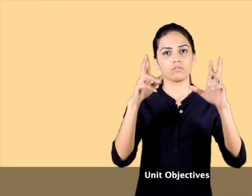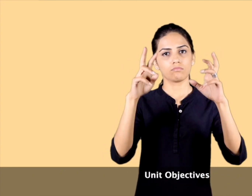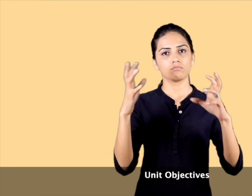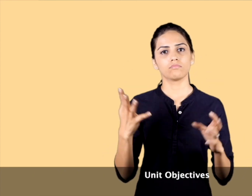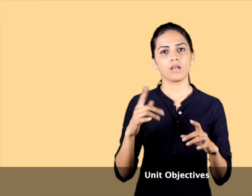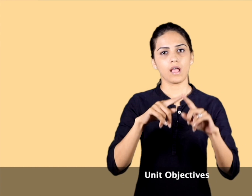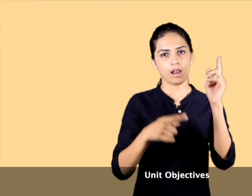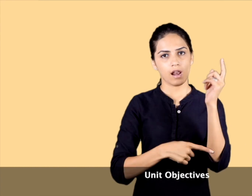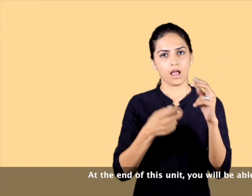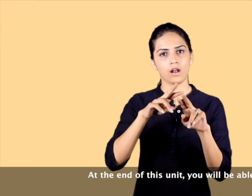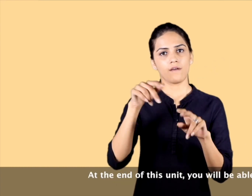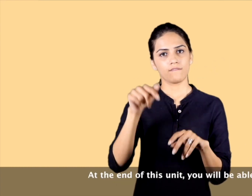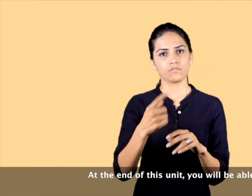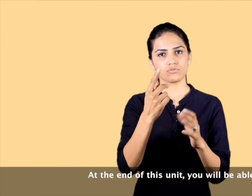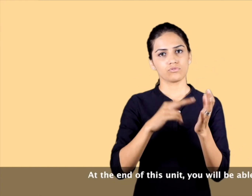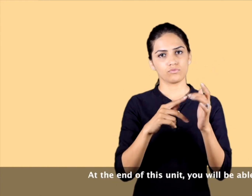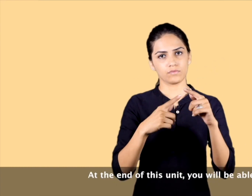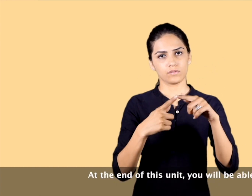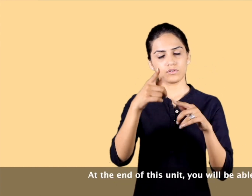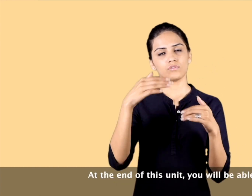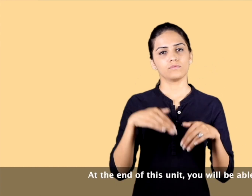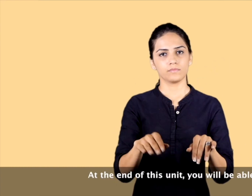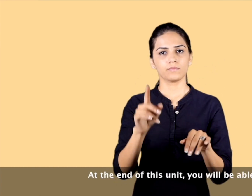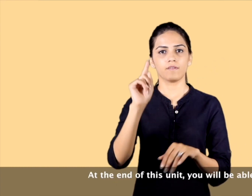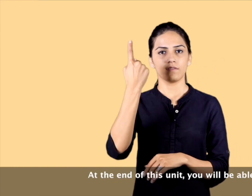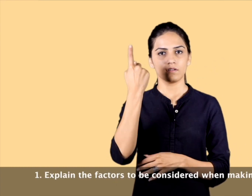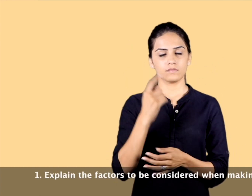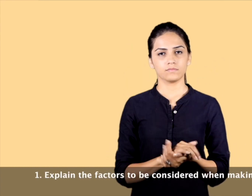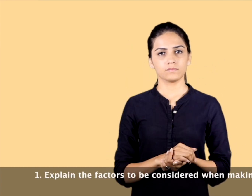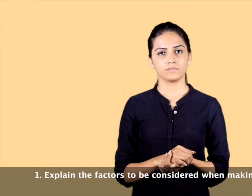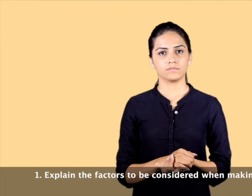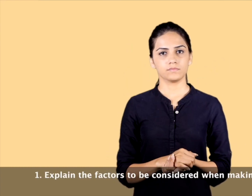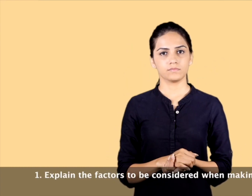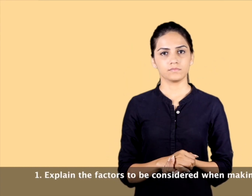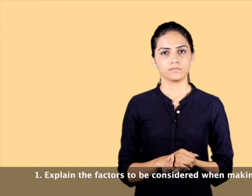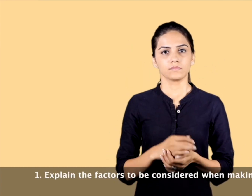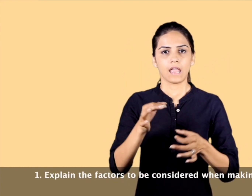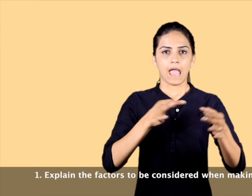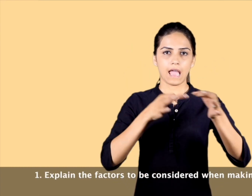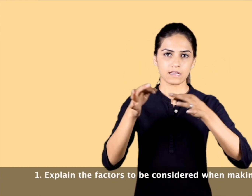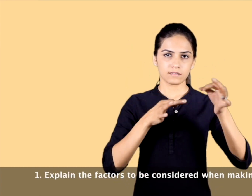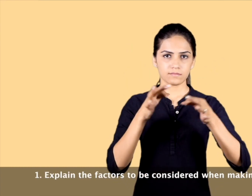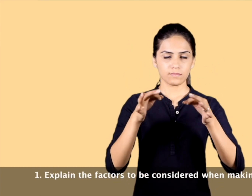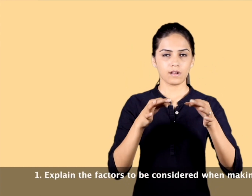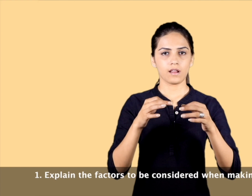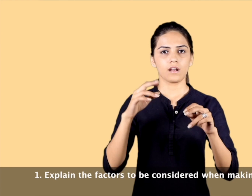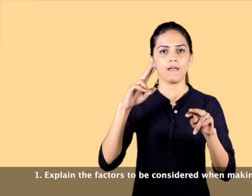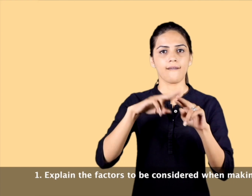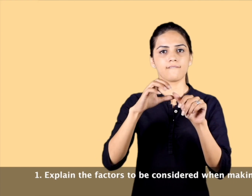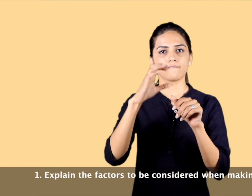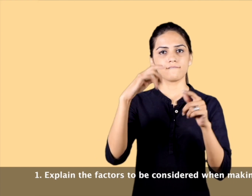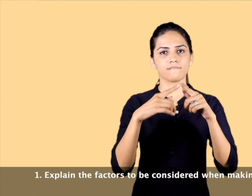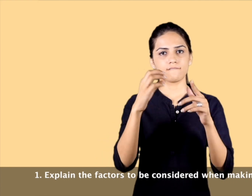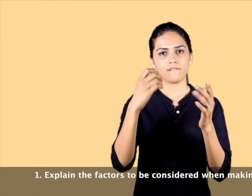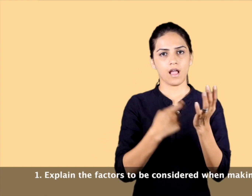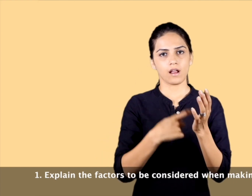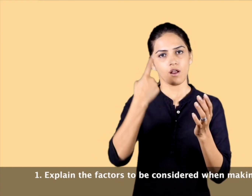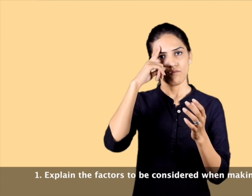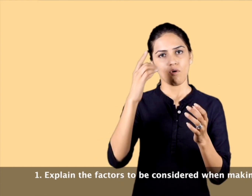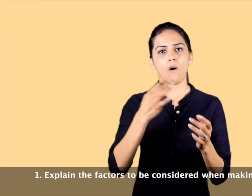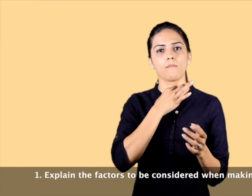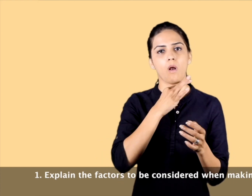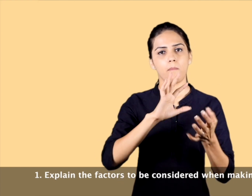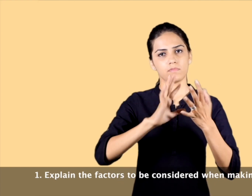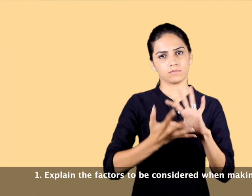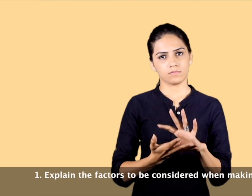Unit objectives. At the end of the unit, you will be able to number 1. Explain the factors to be considered